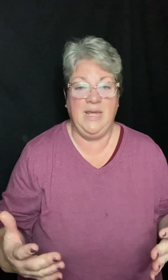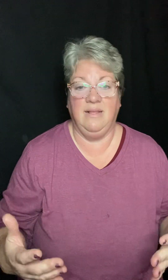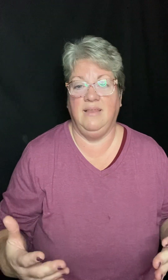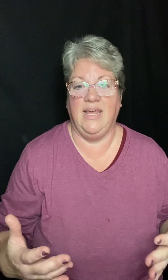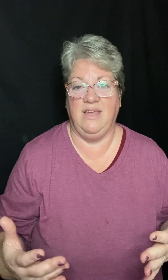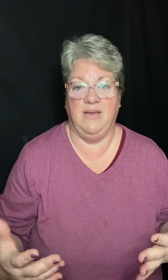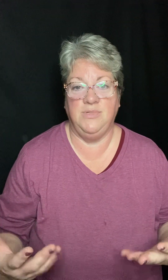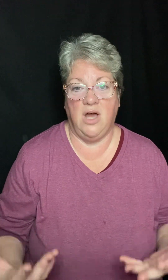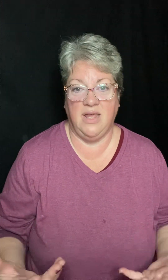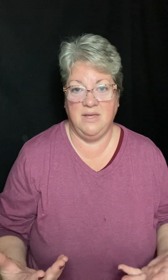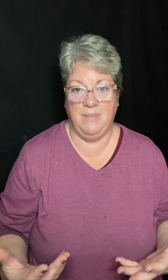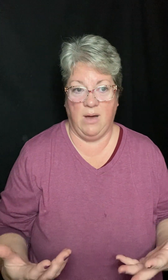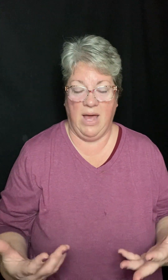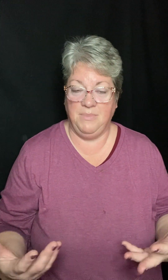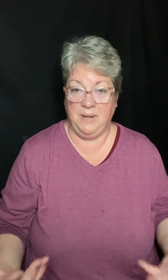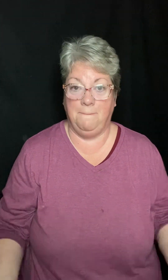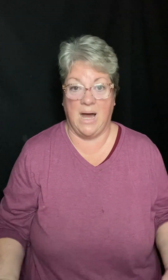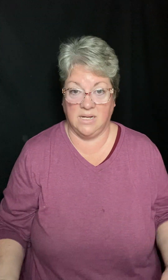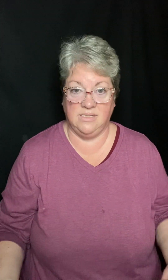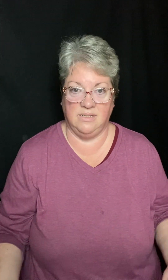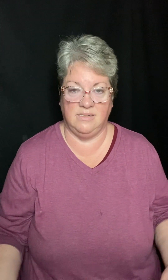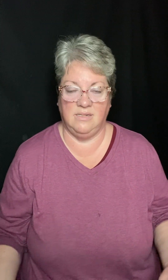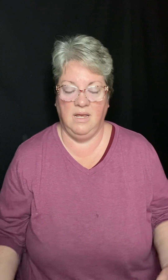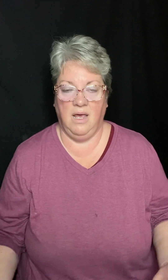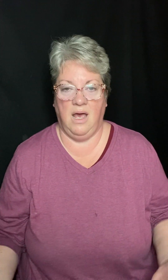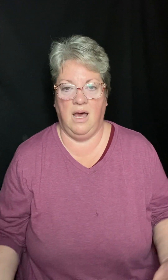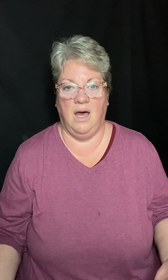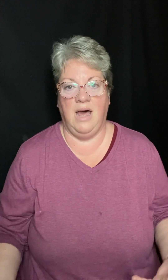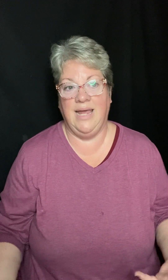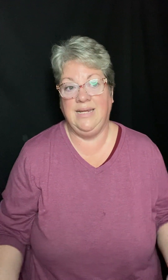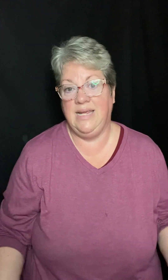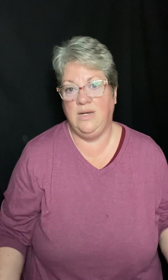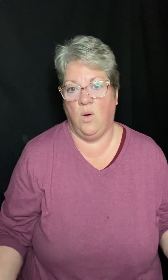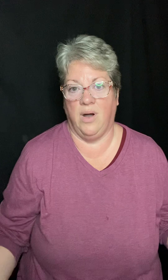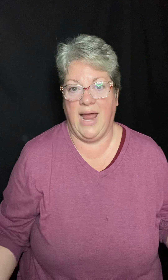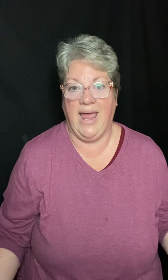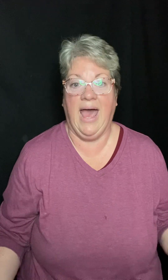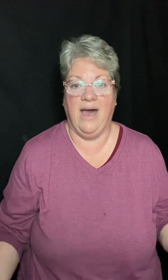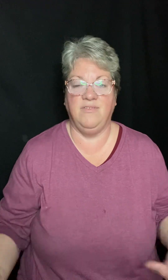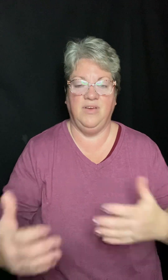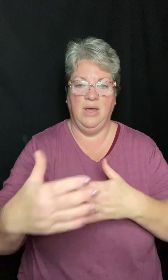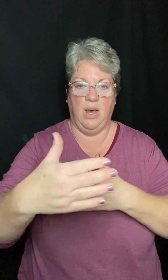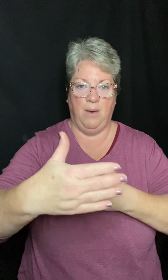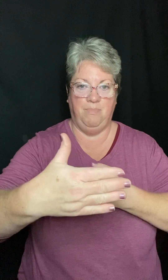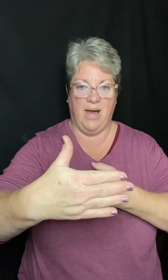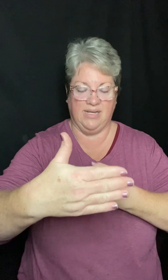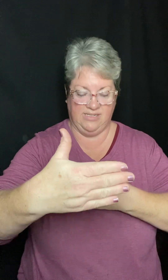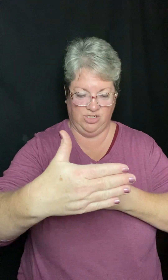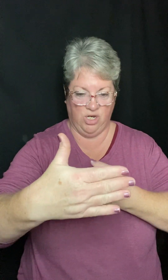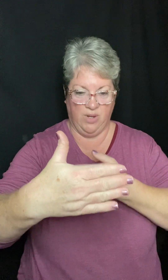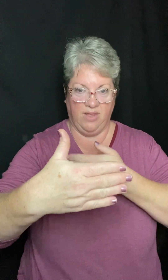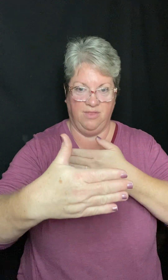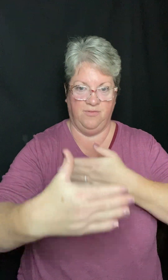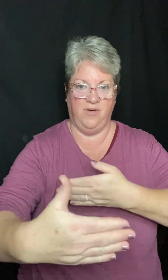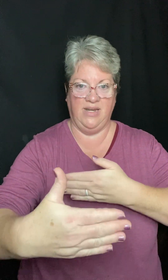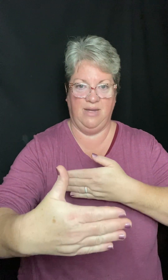repeat, like if I'm talking about how many boxes I need or I have. A box is showing the front and